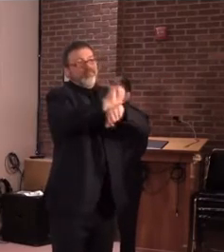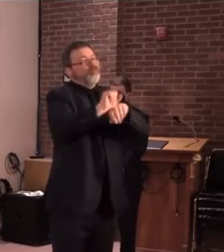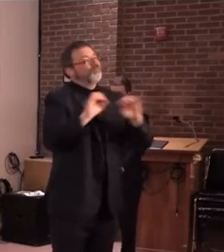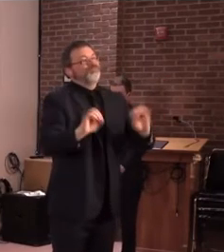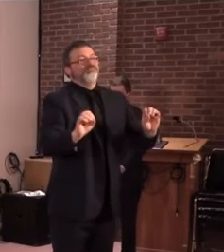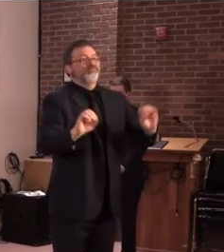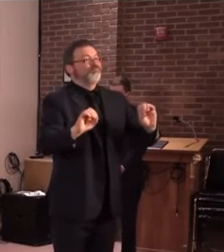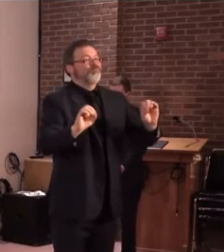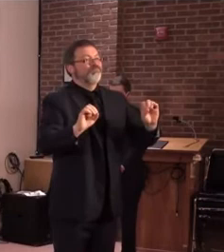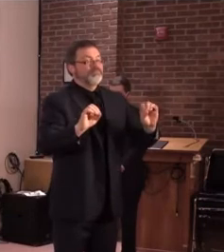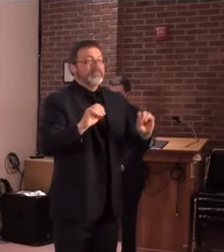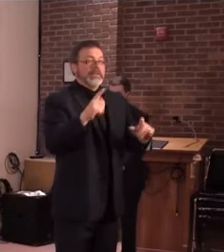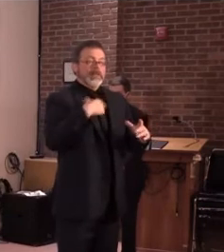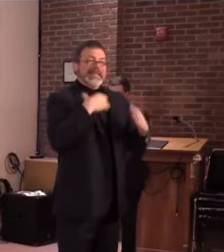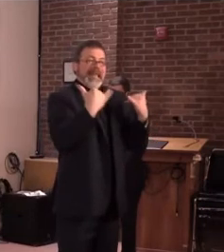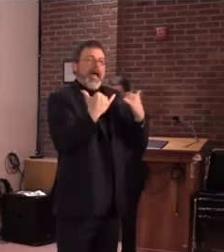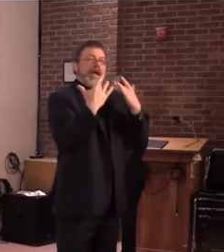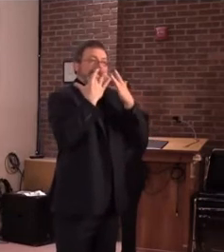there.